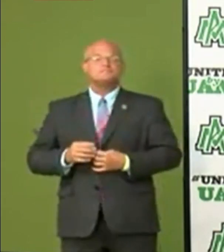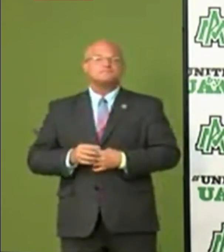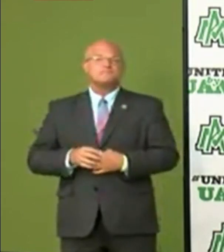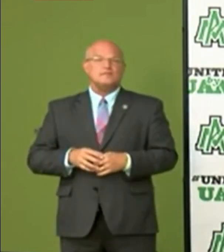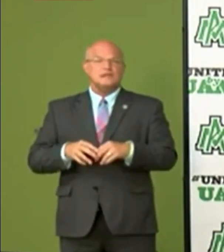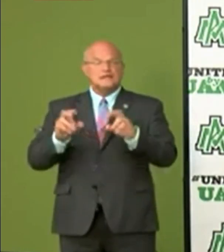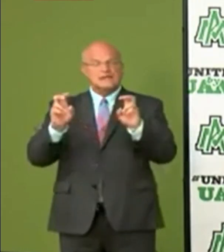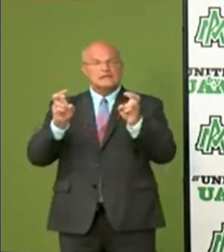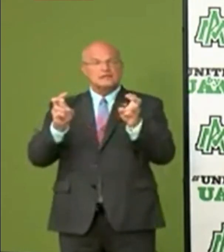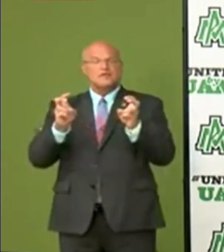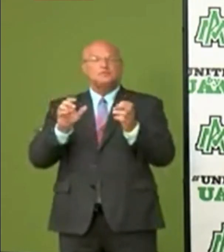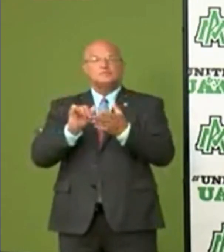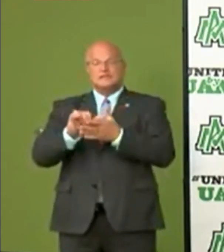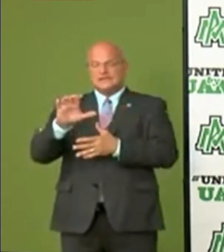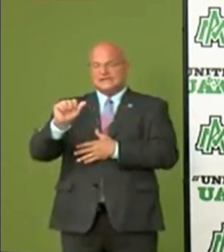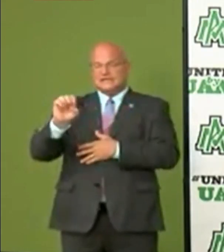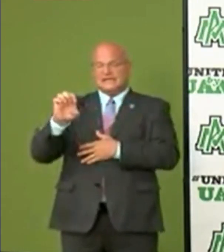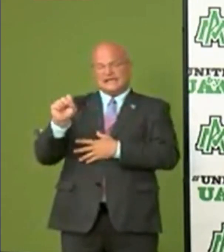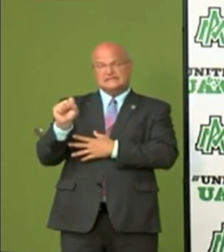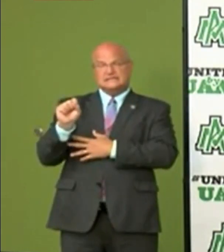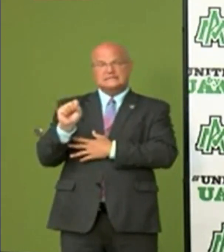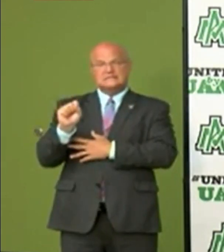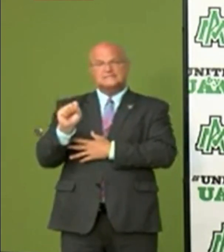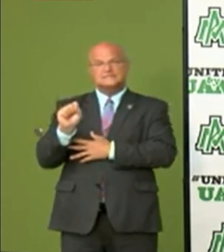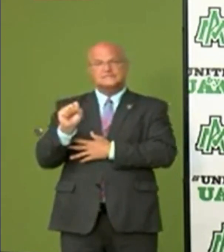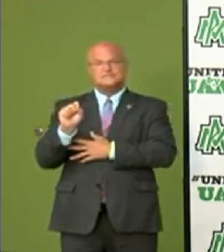In terms of the cases,